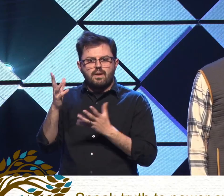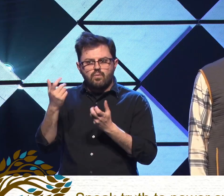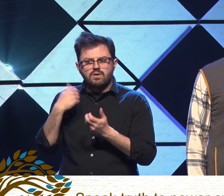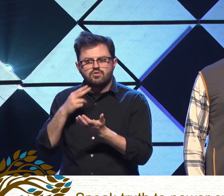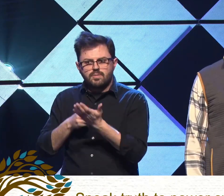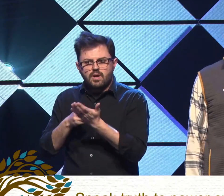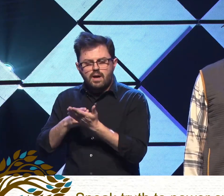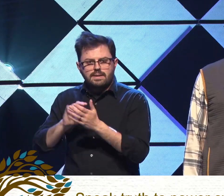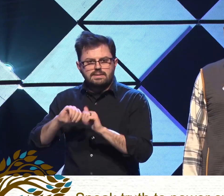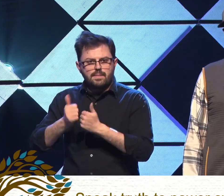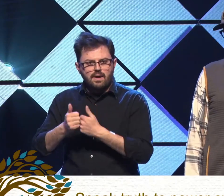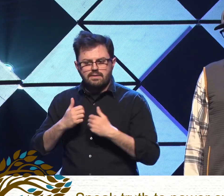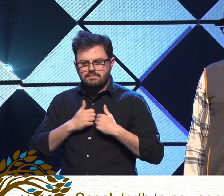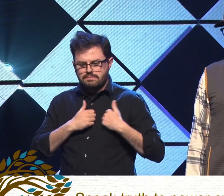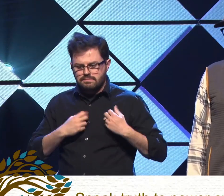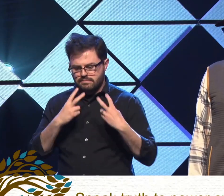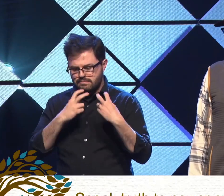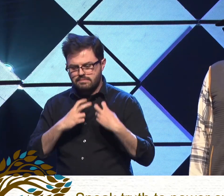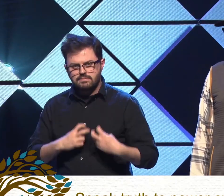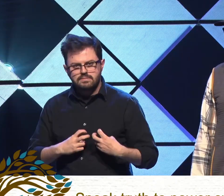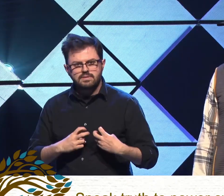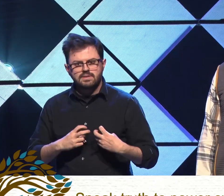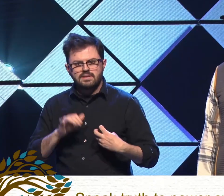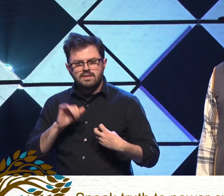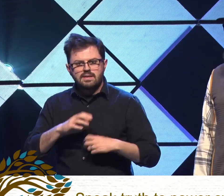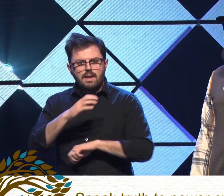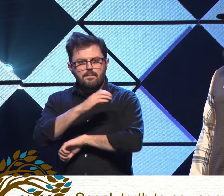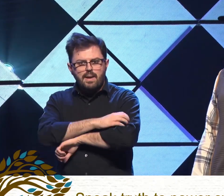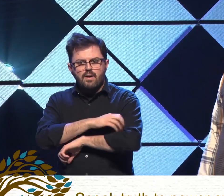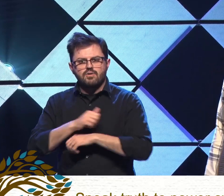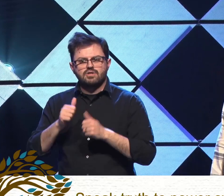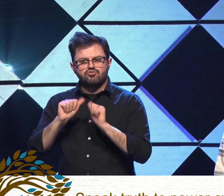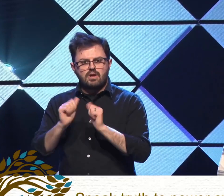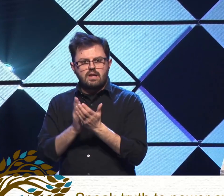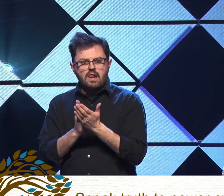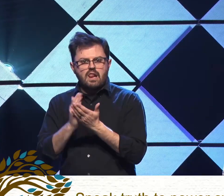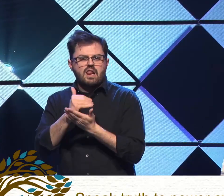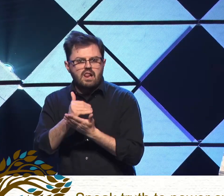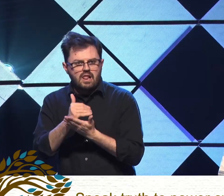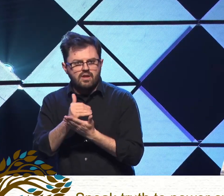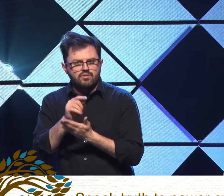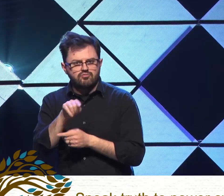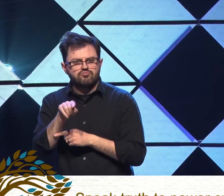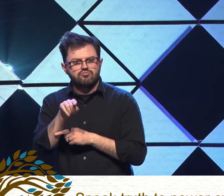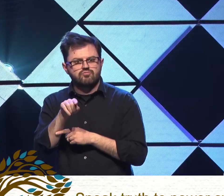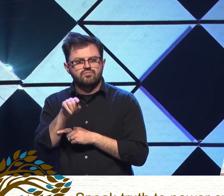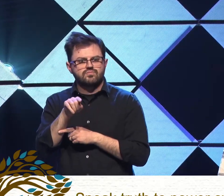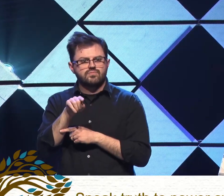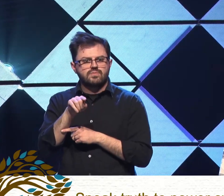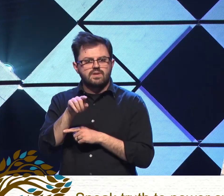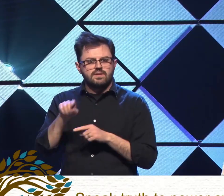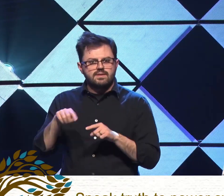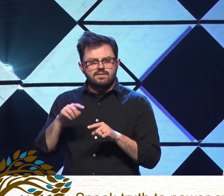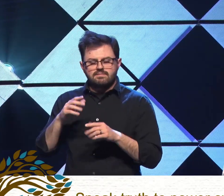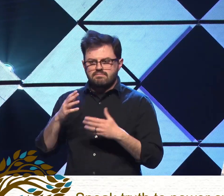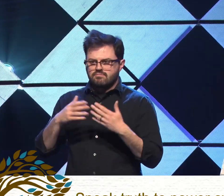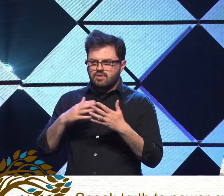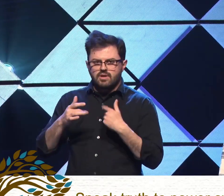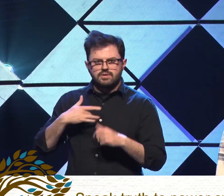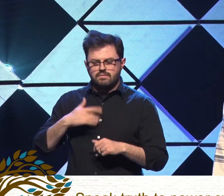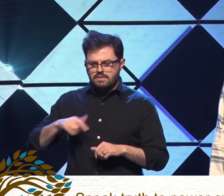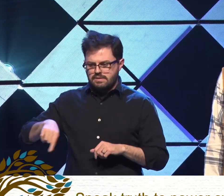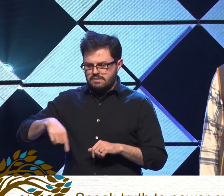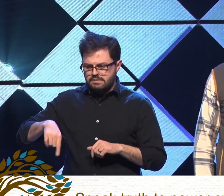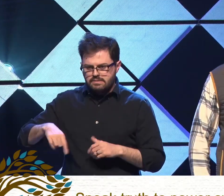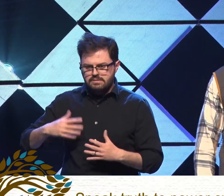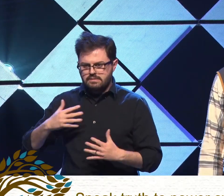privilege, that's trying, right? And I want you, with your quivering voice, to speak truth to it, to say